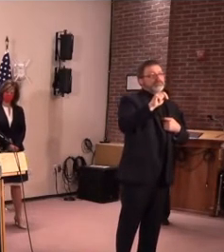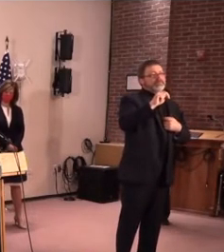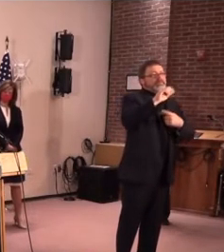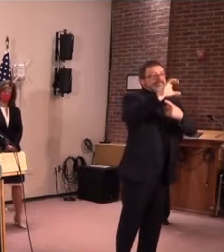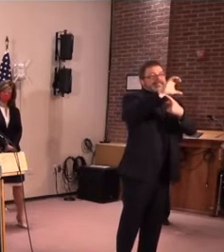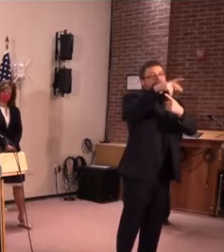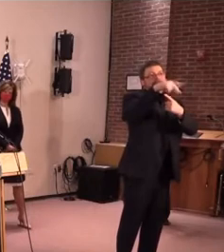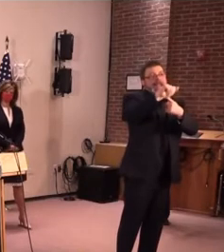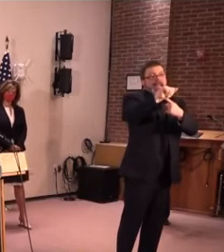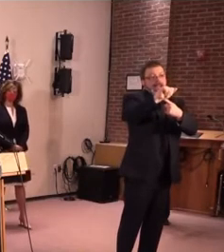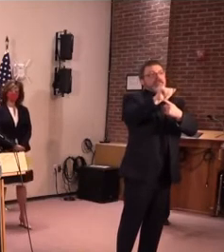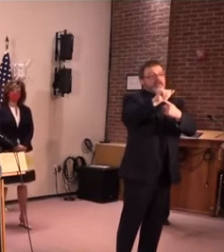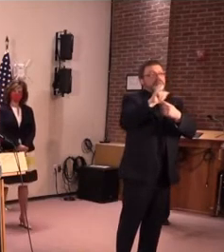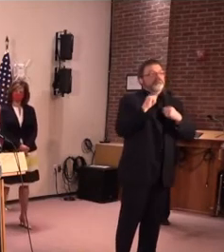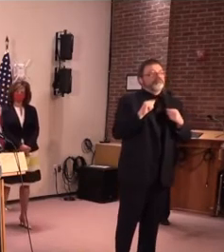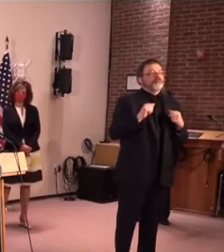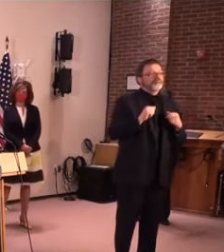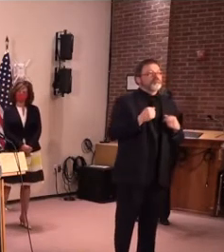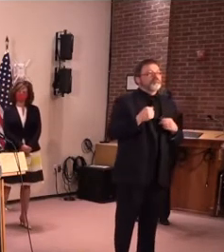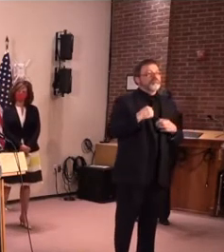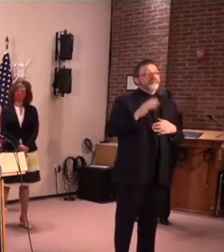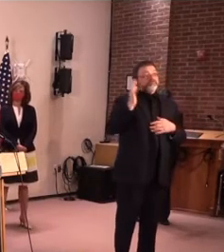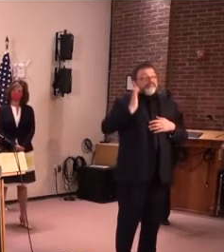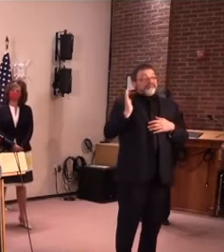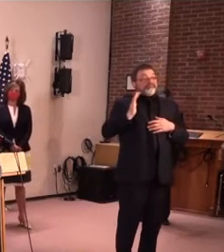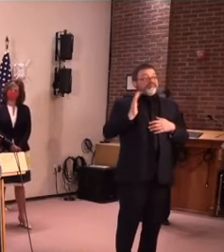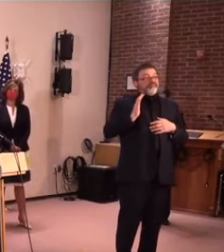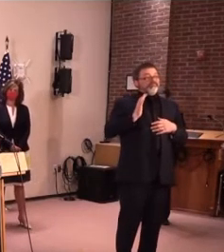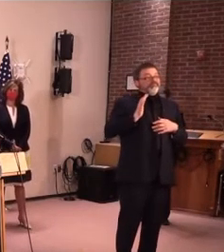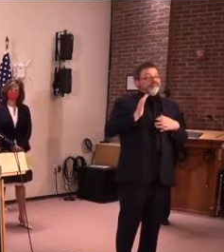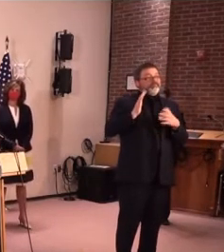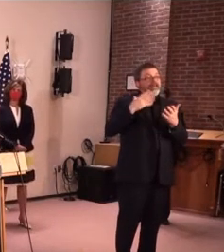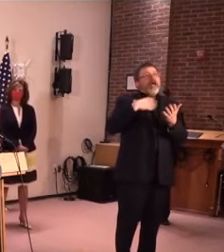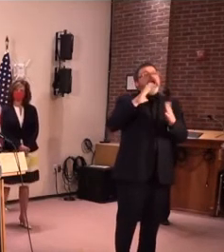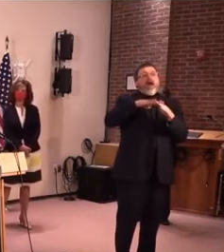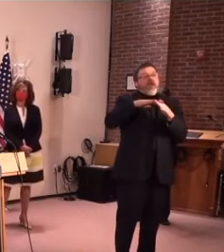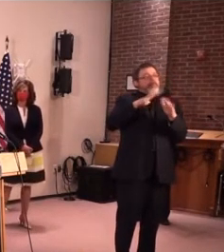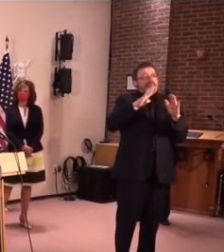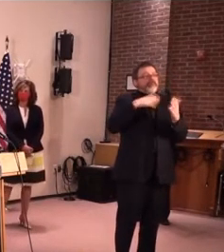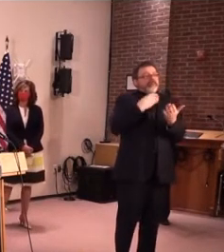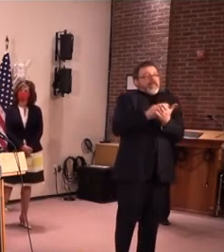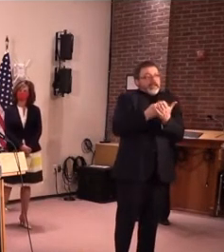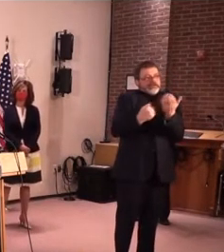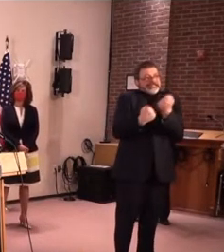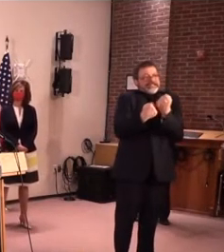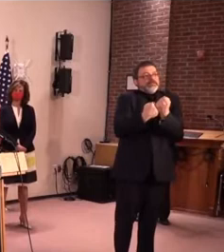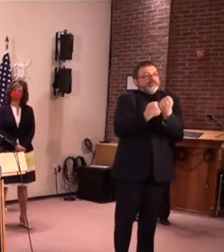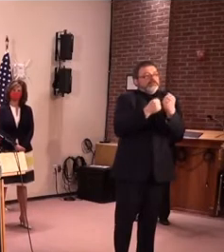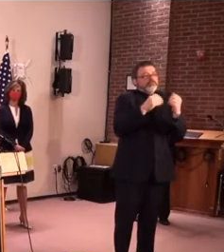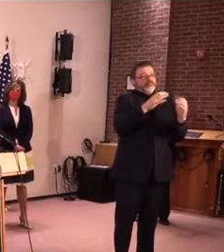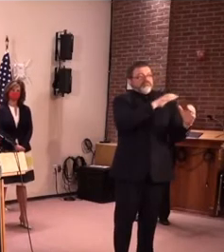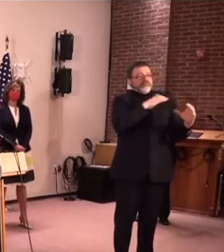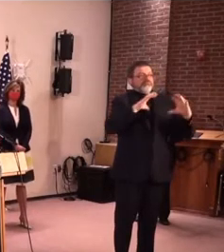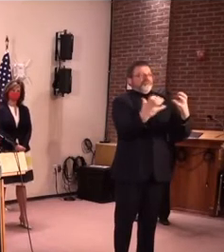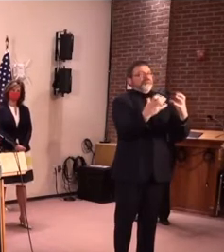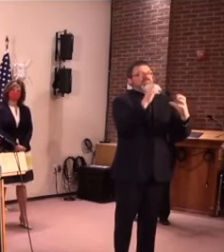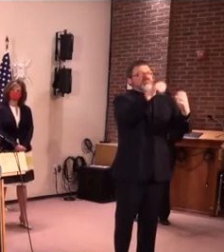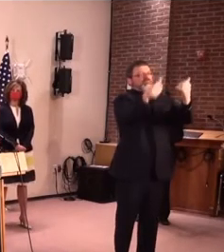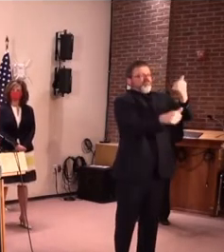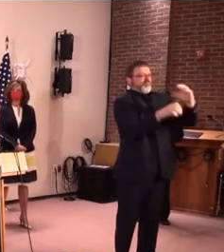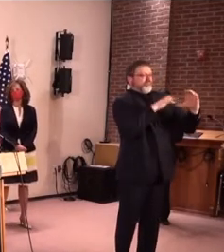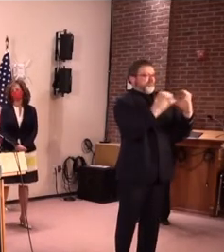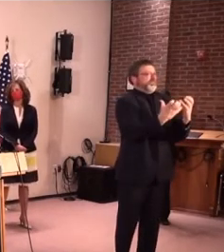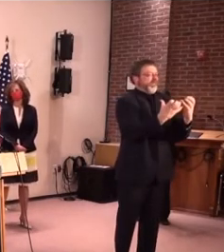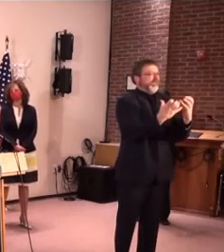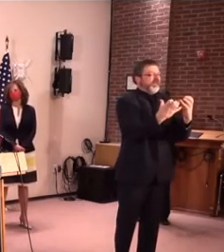Barrie. I serve on the Financial and Technical Support Subcommittee of the Governor's Economic Mitigation